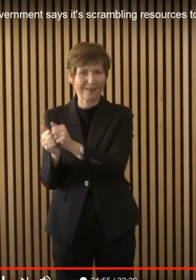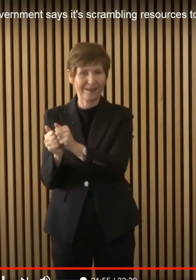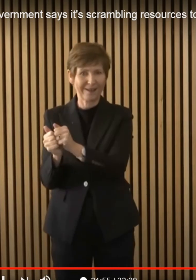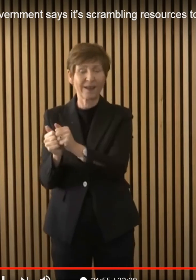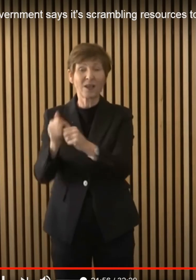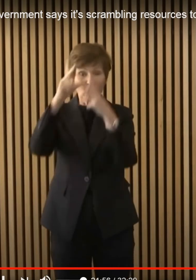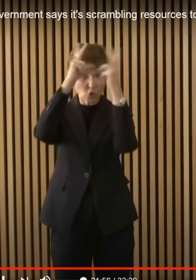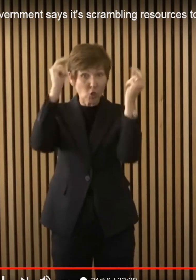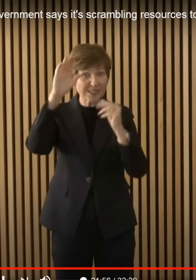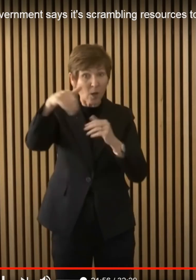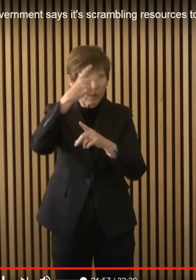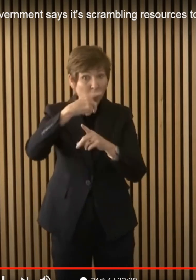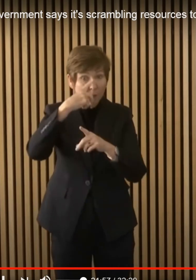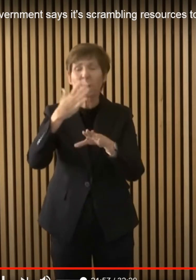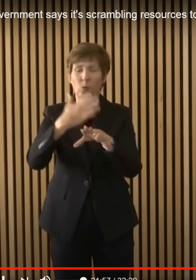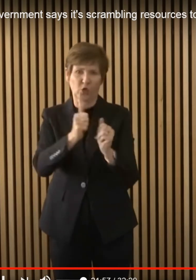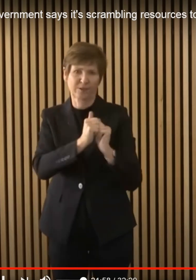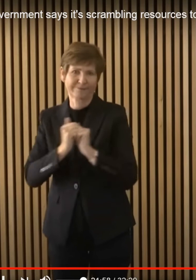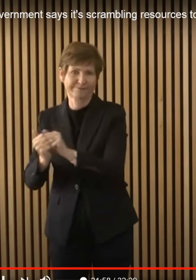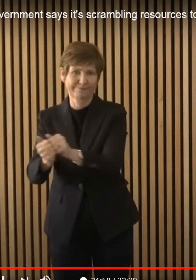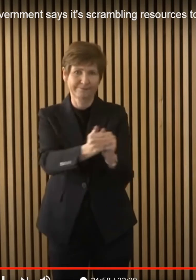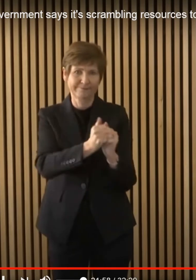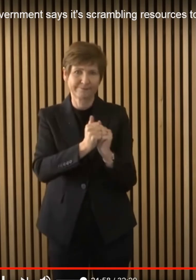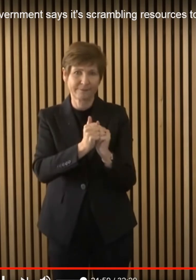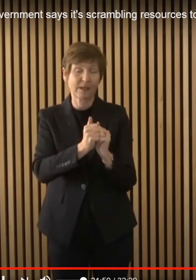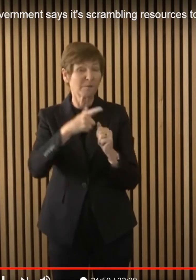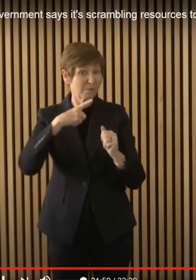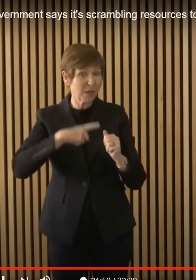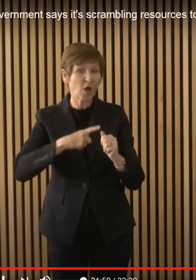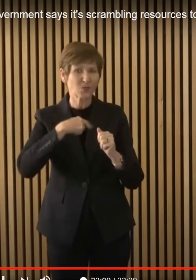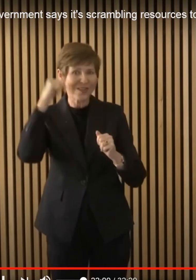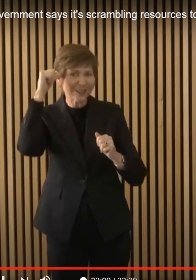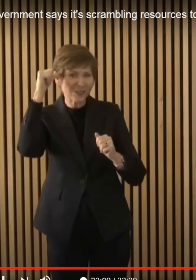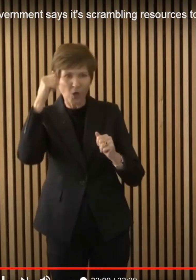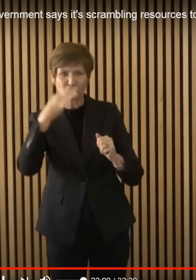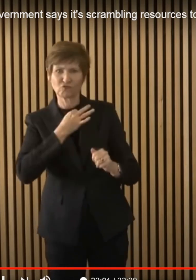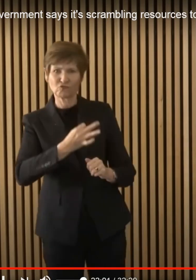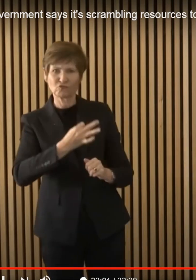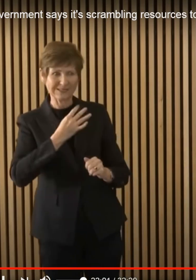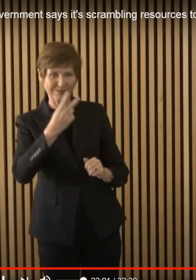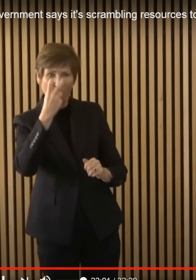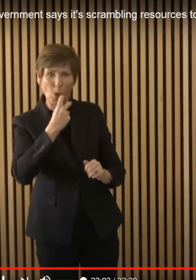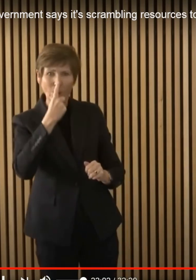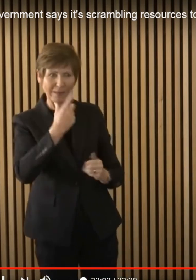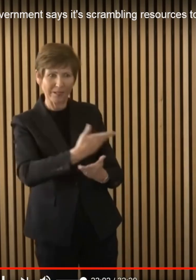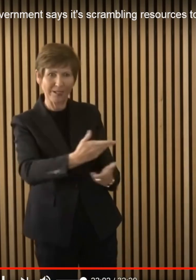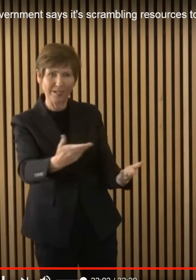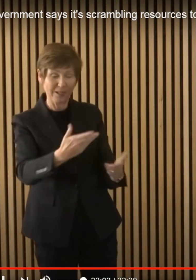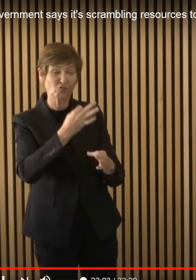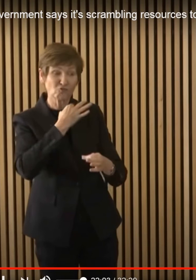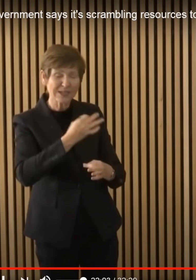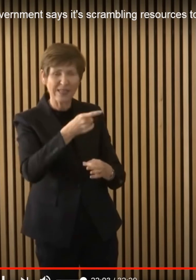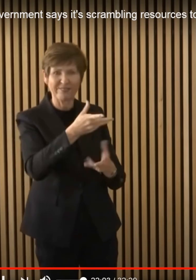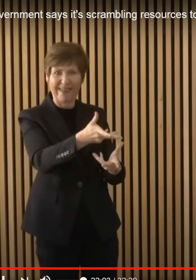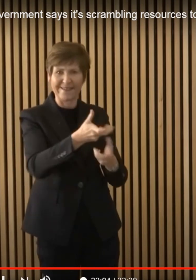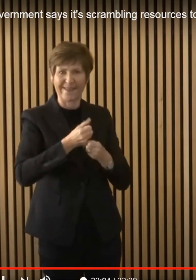transmission, that posed an enormous risk to our elderly. I think this is a very important part of the